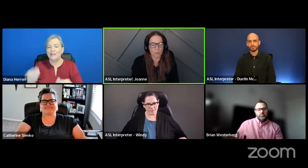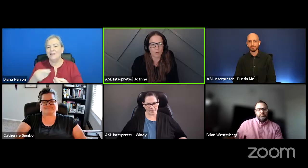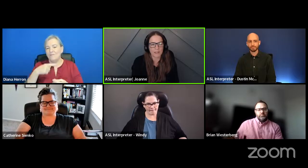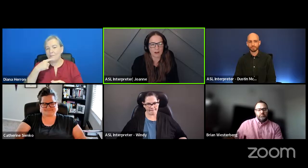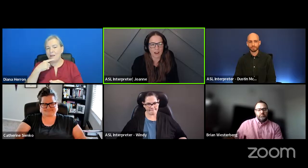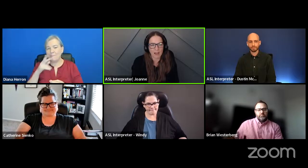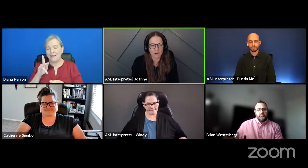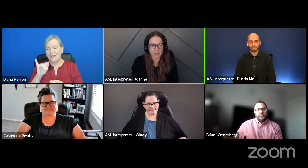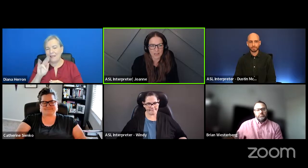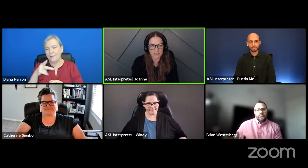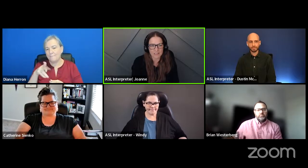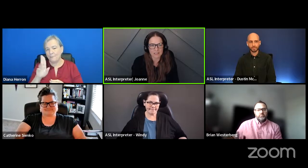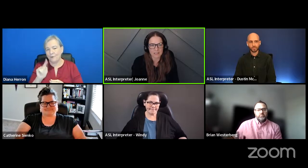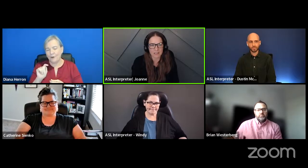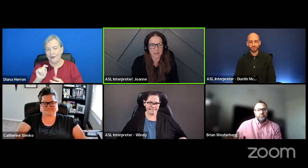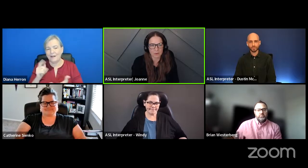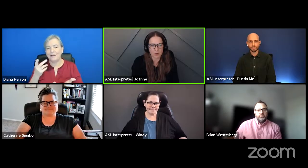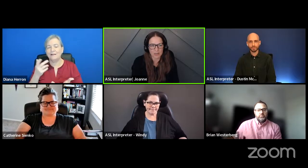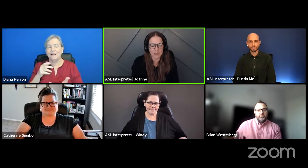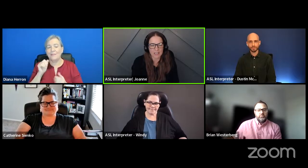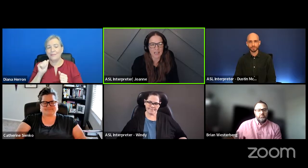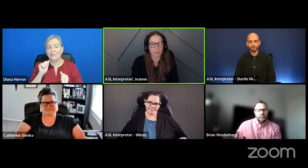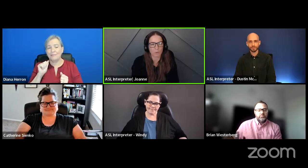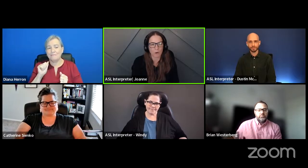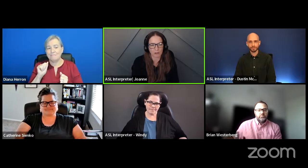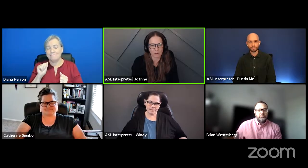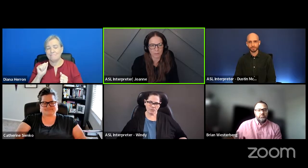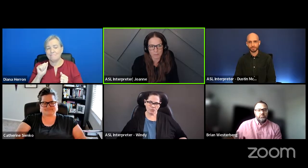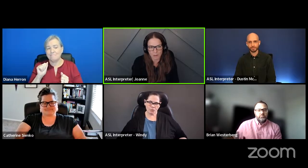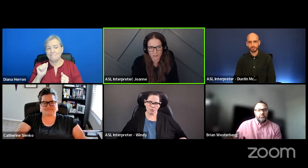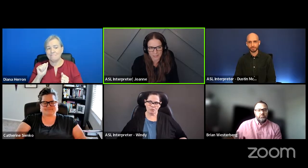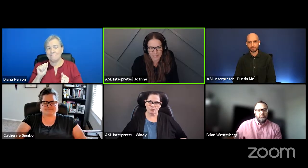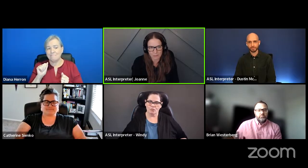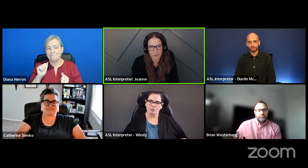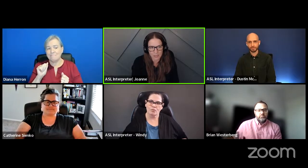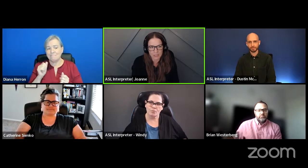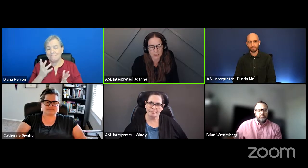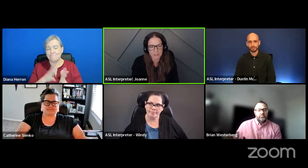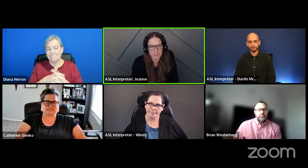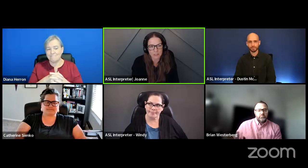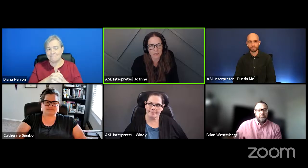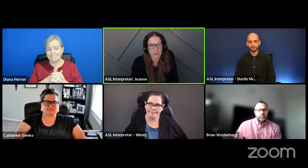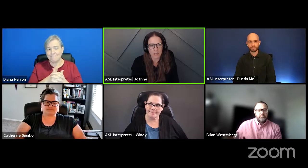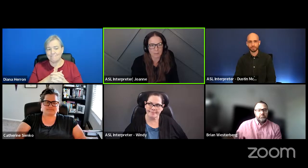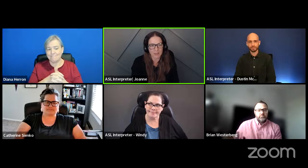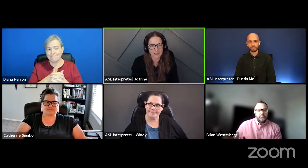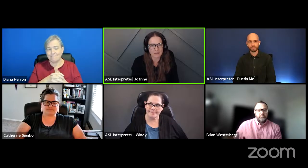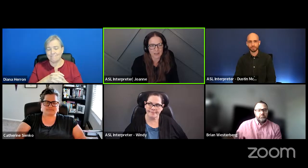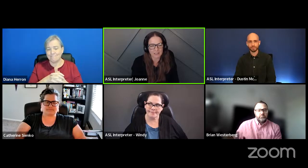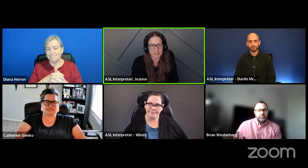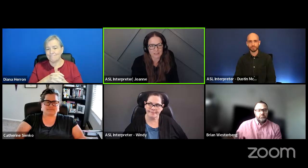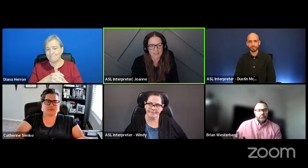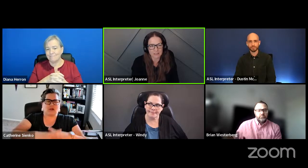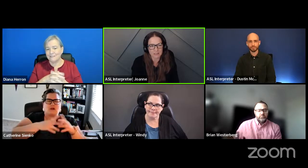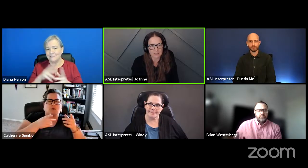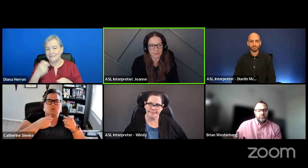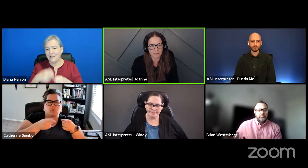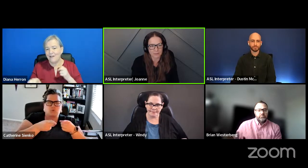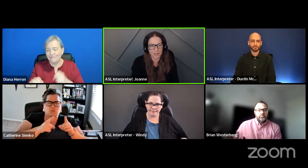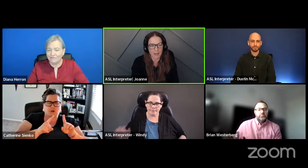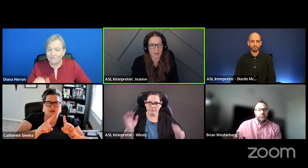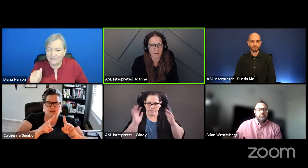sure that we are advertising to the community and we're welcoming public input in